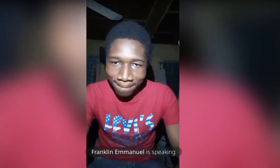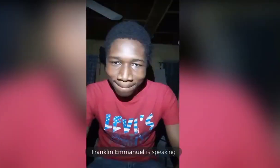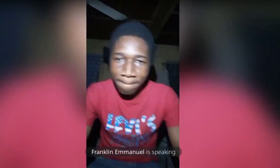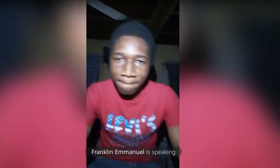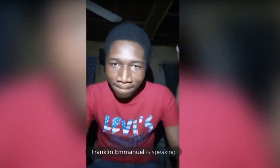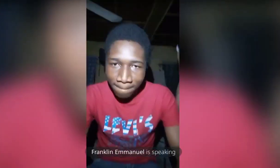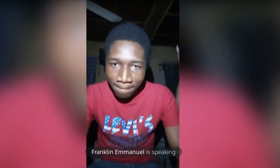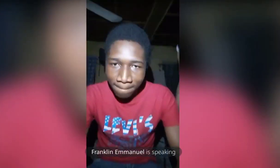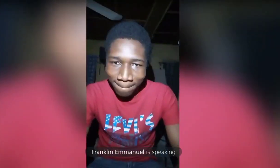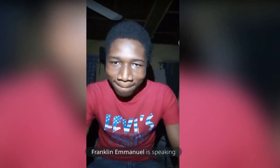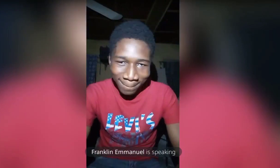just shocked. You're